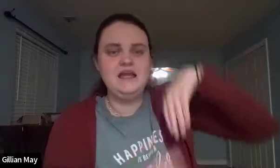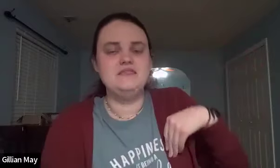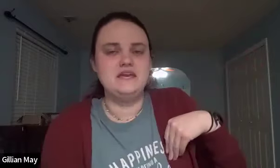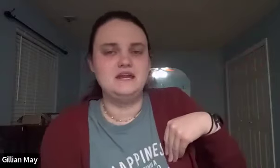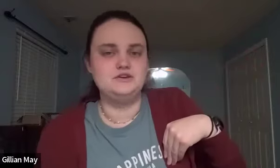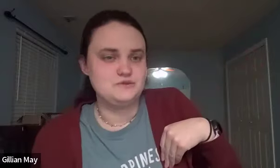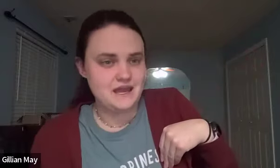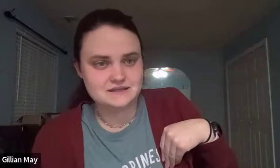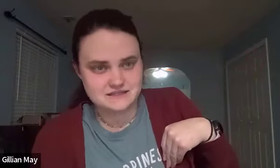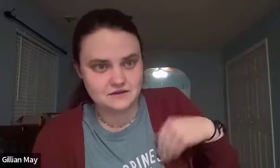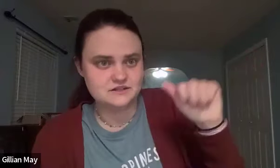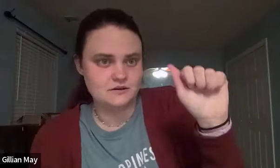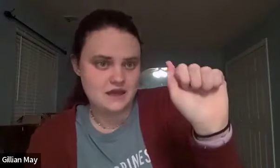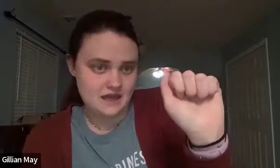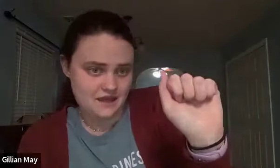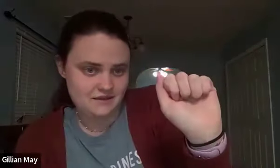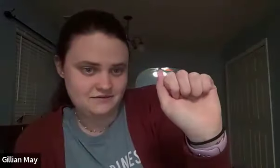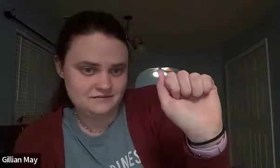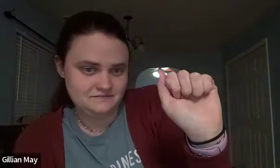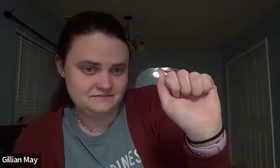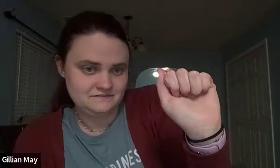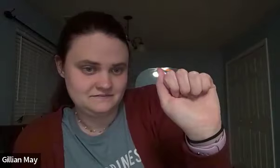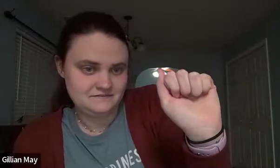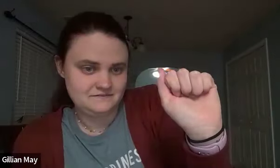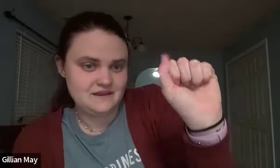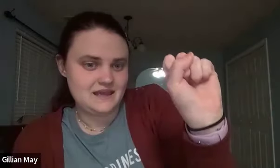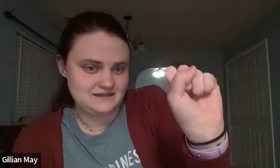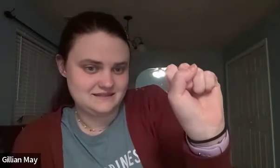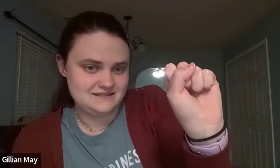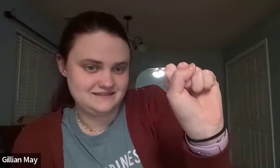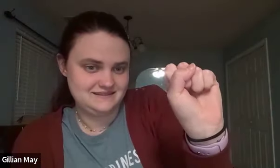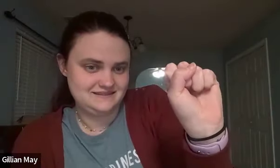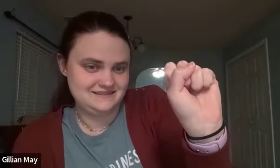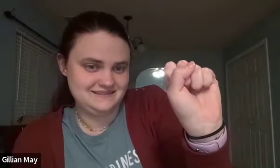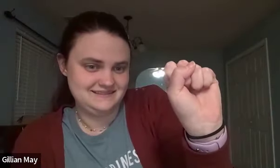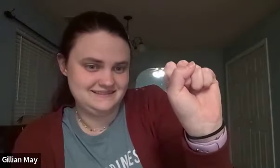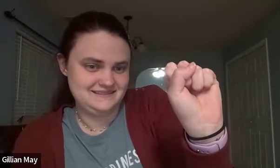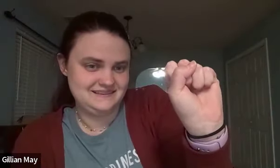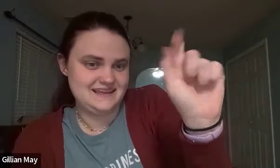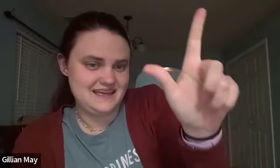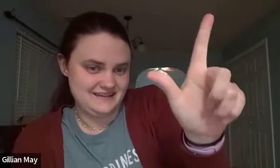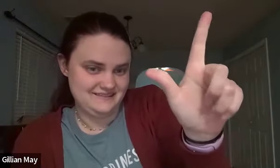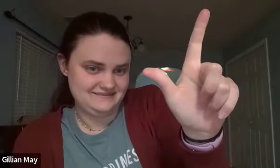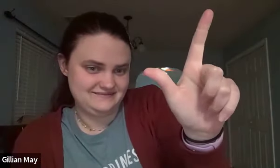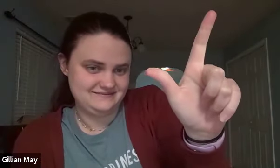And then you'll do ASL. So A, S, L.